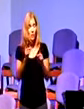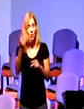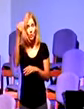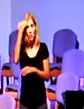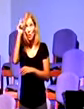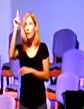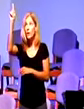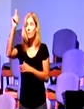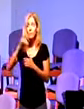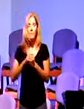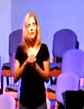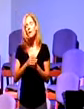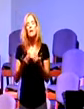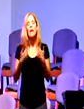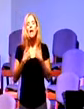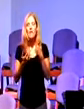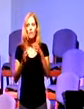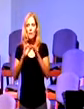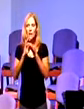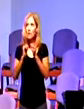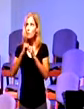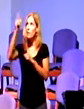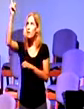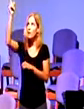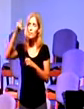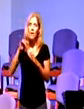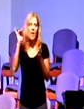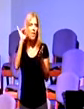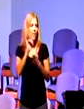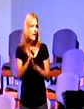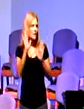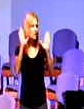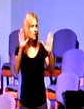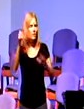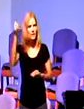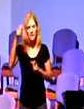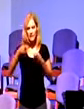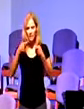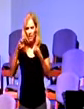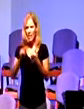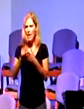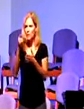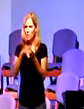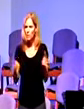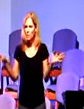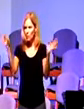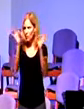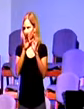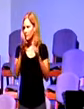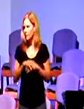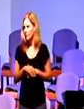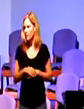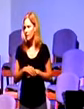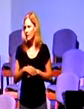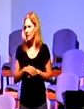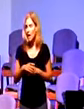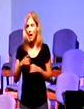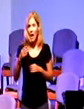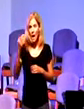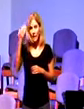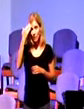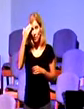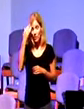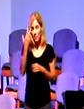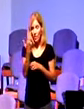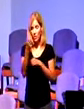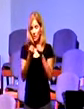know him and to have a relationship with him. And that's the greatest gift right there. That's what's important. I came to know him 13